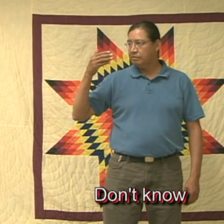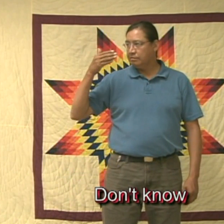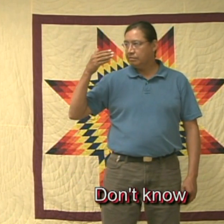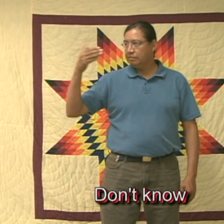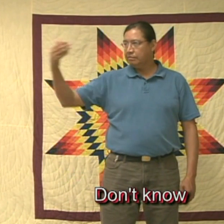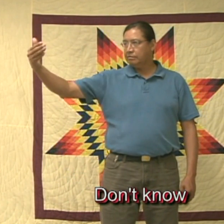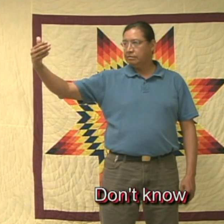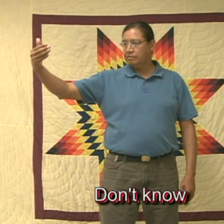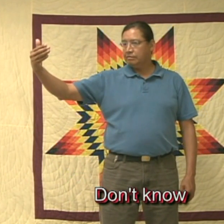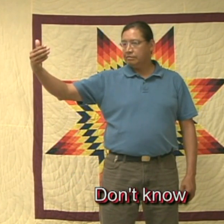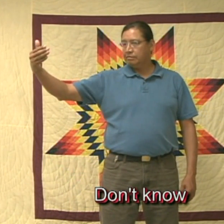Sdodyeshni.